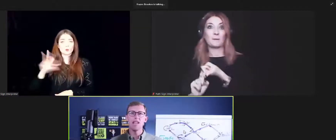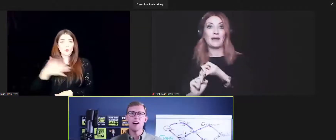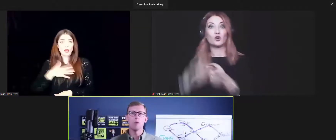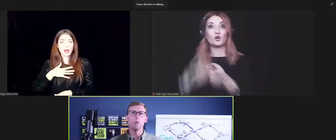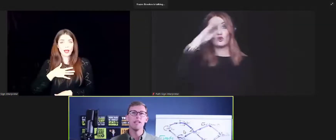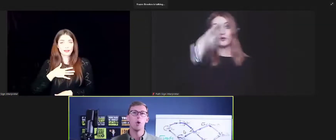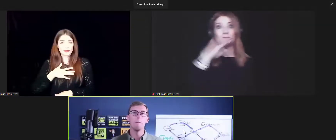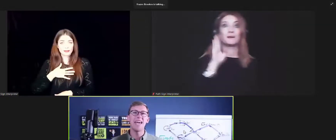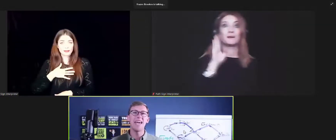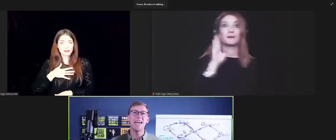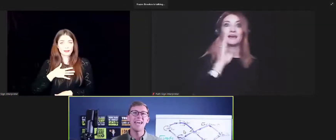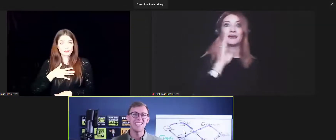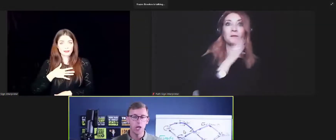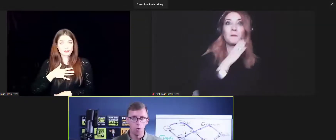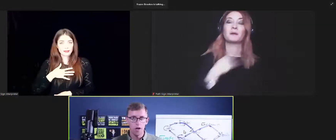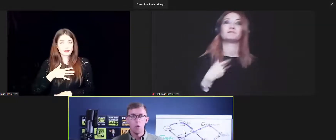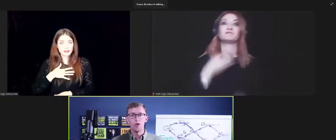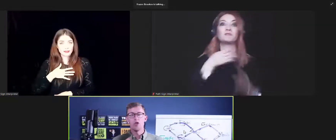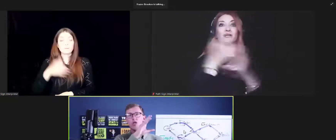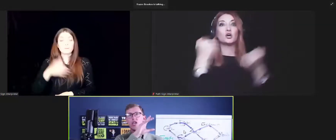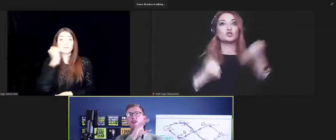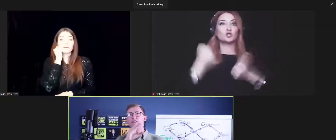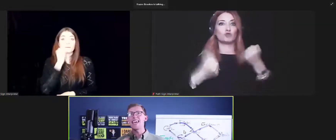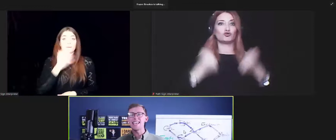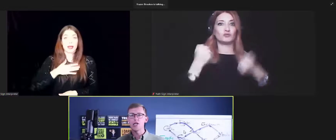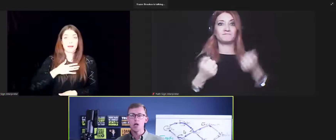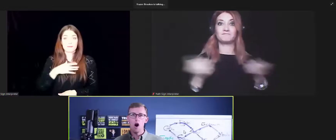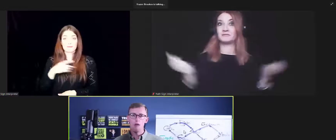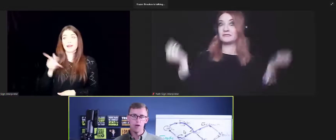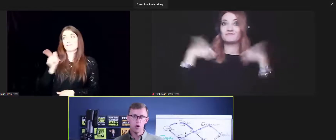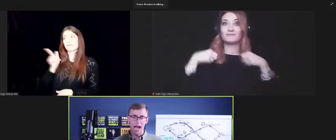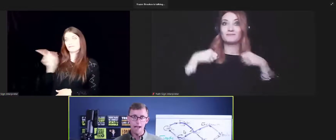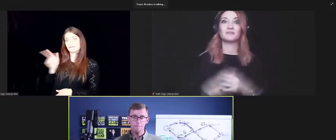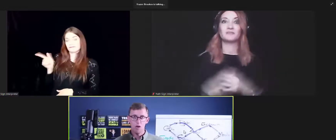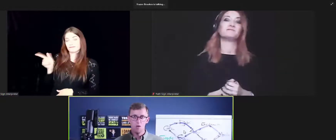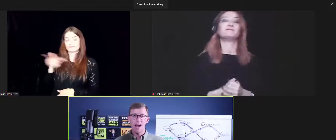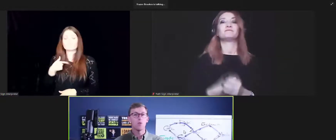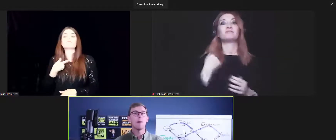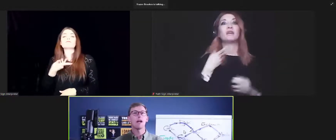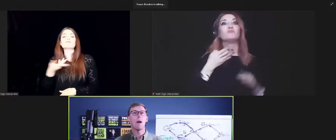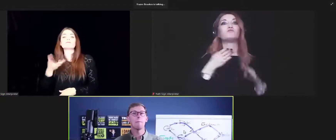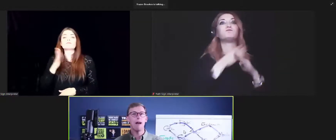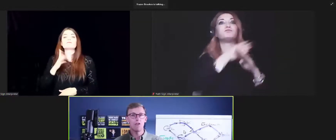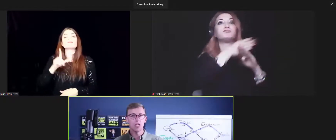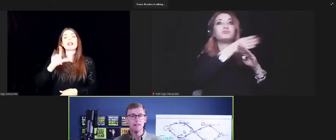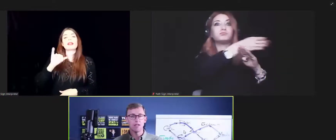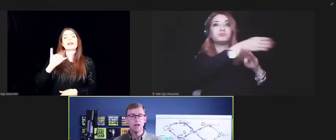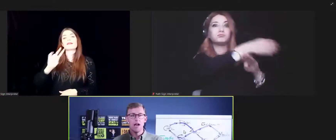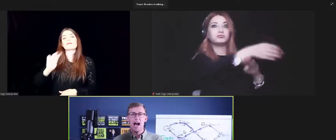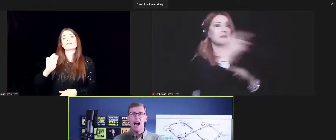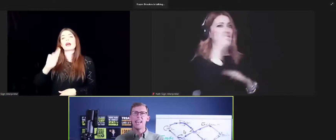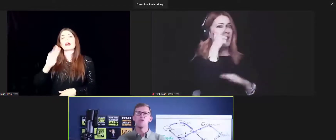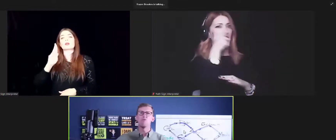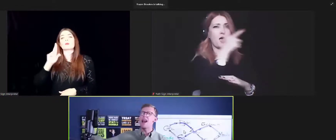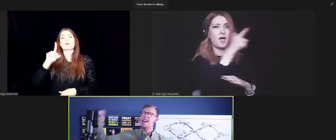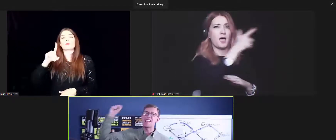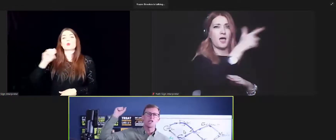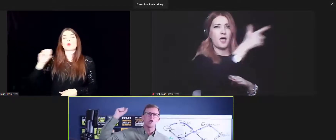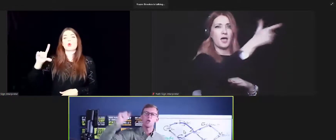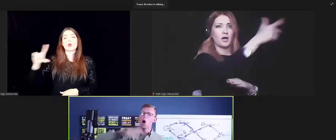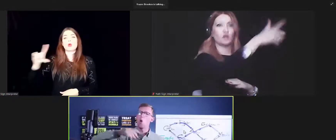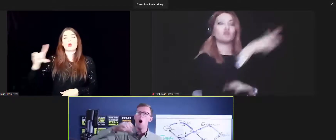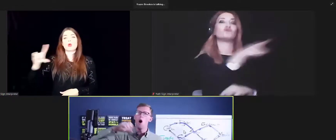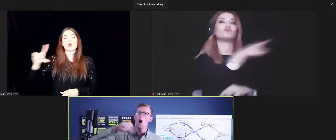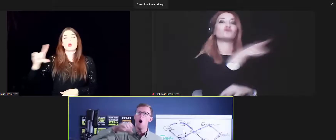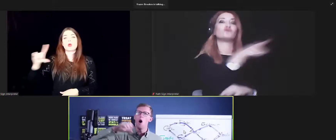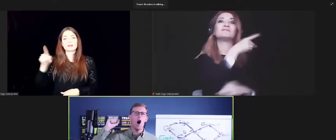to a place called Maidstone, which is in the southeast of the UK, right? It's where my grandparents lived. And it's raining